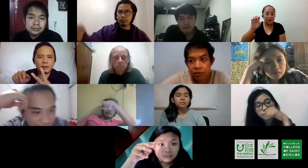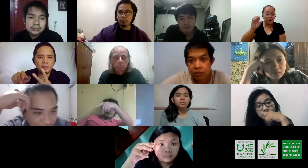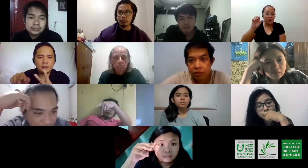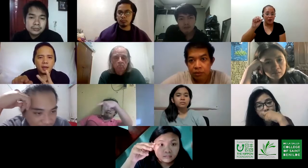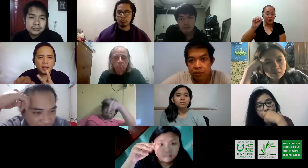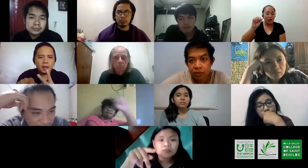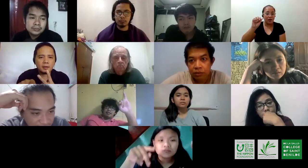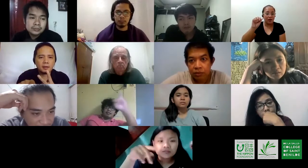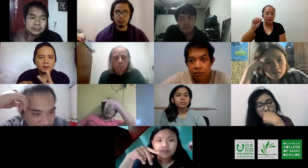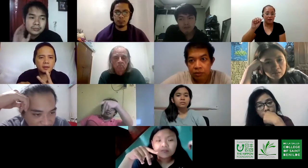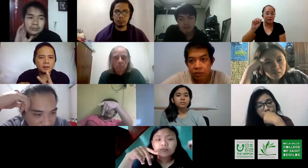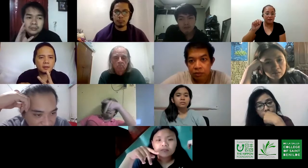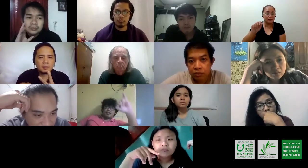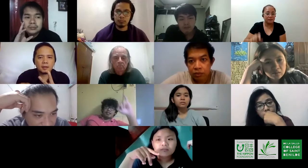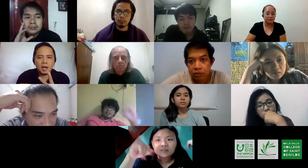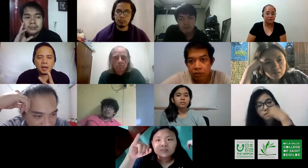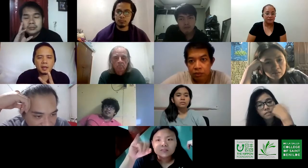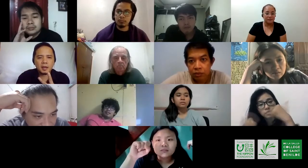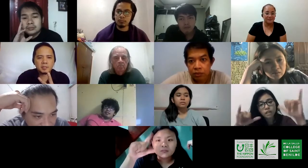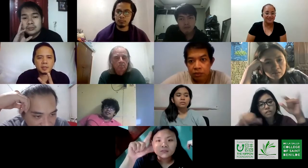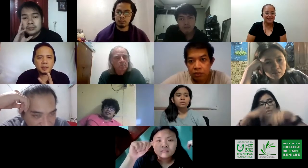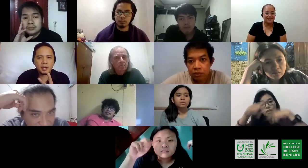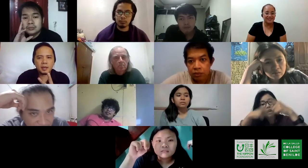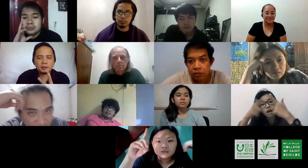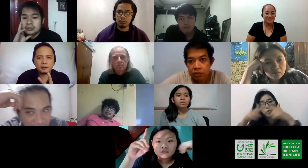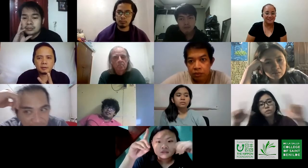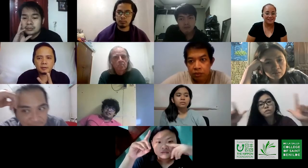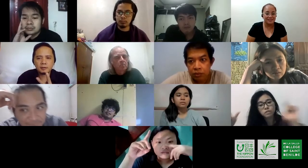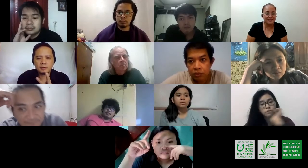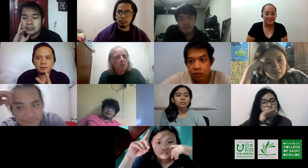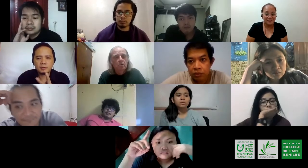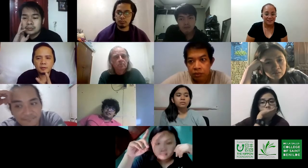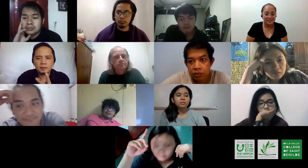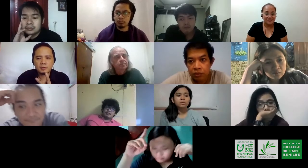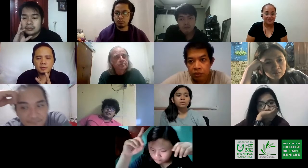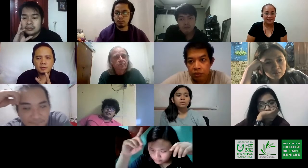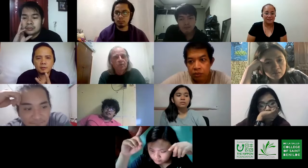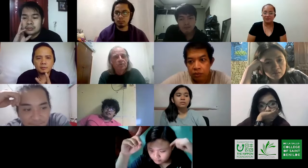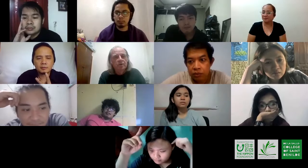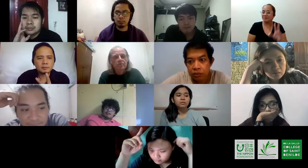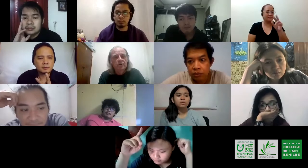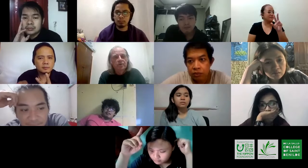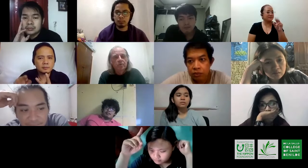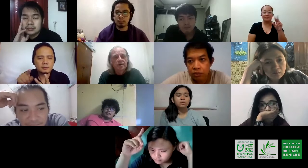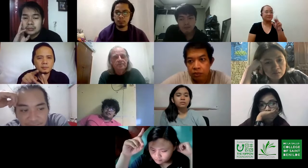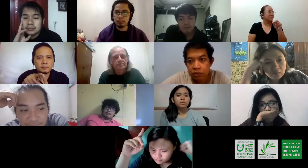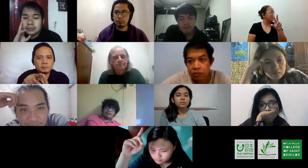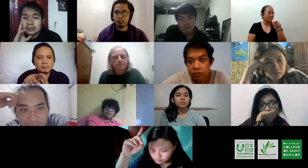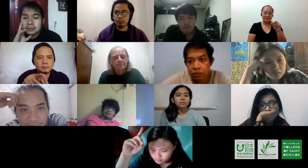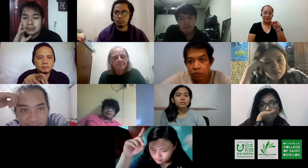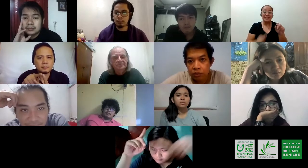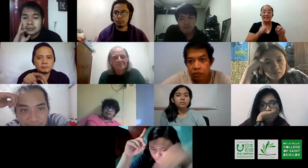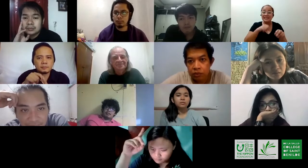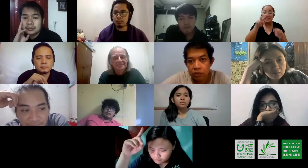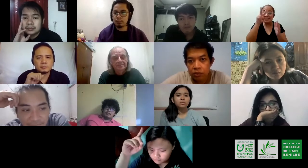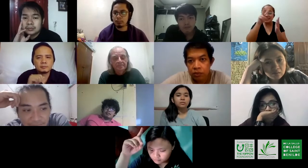A. A. Yami saying A. No, you didn't read the question.